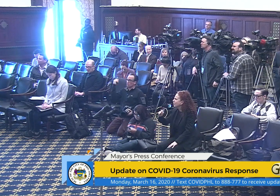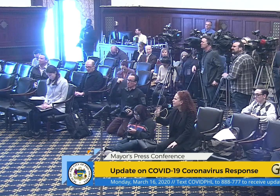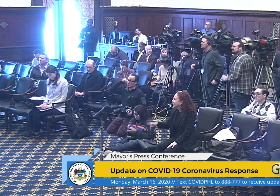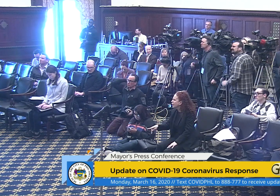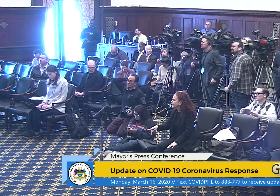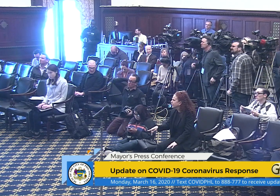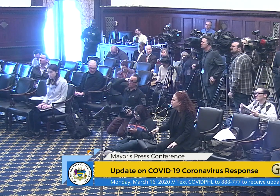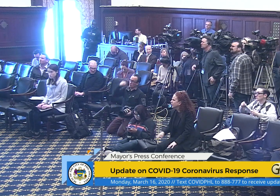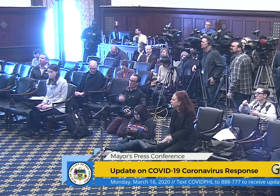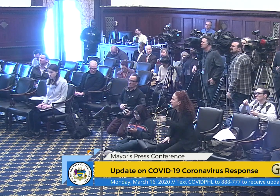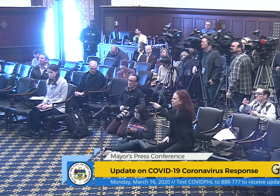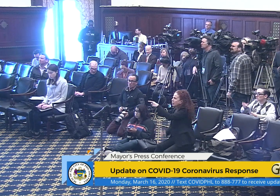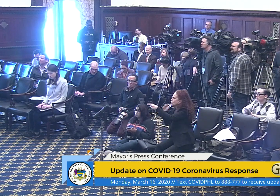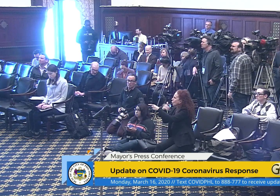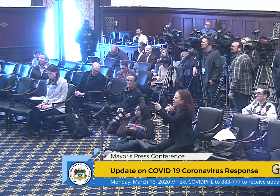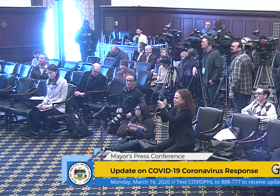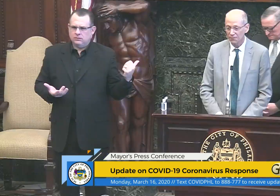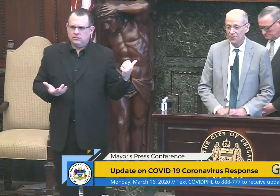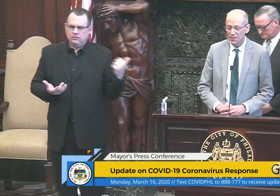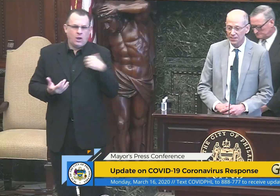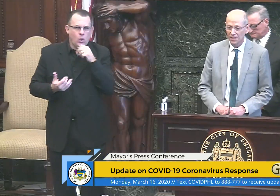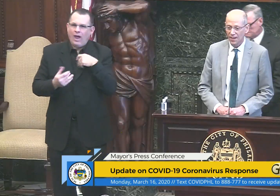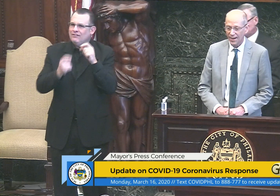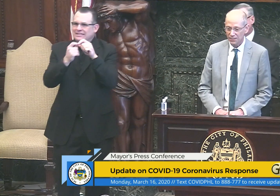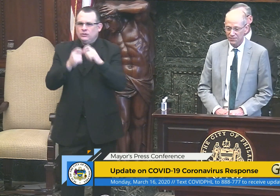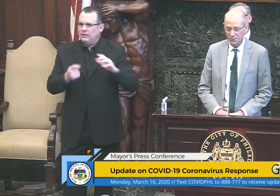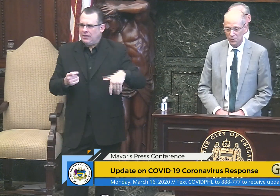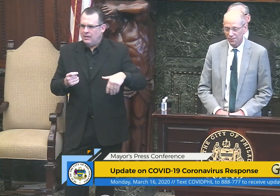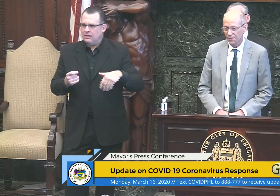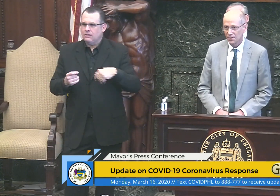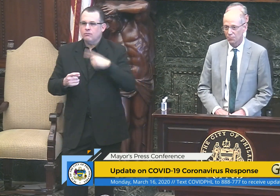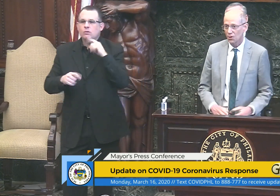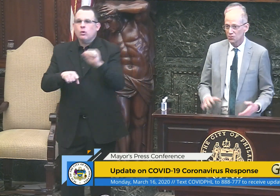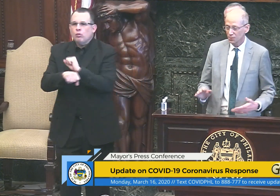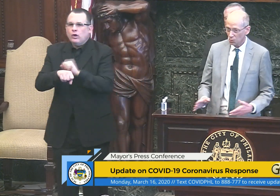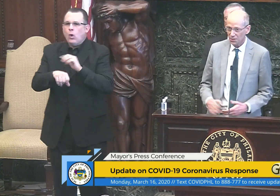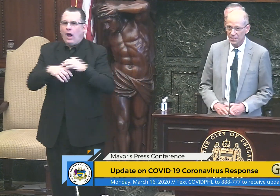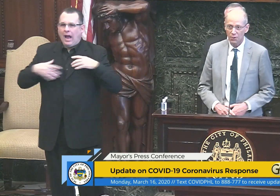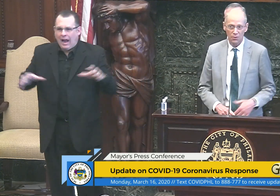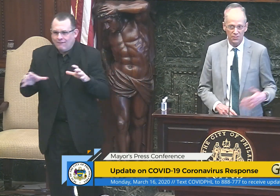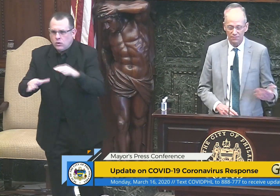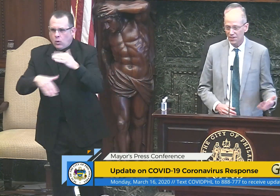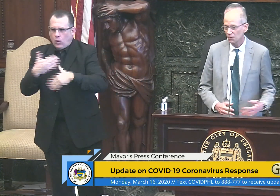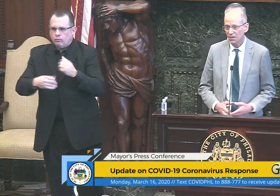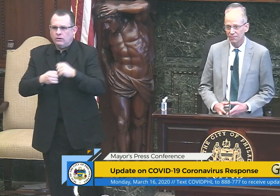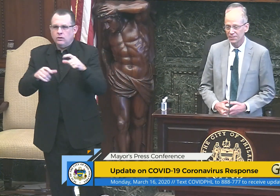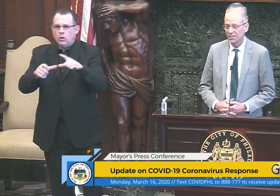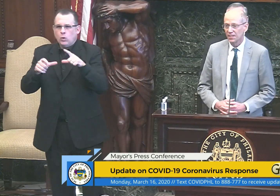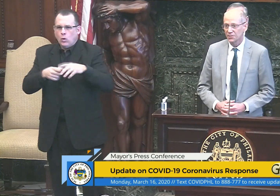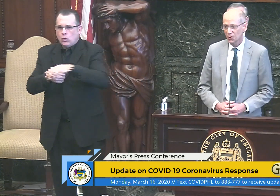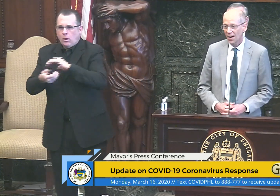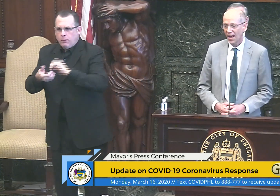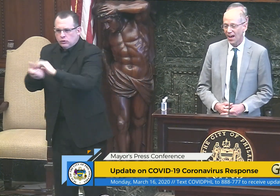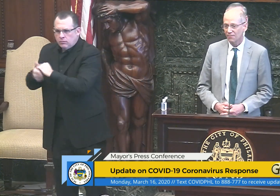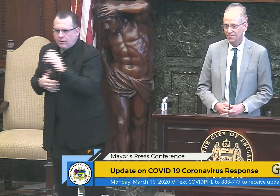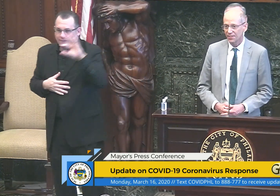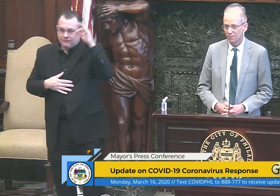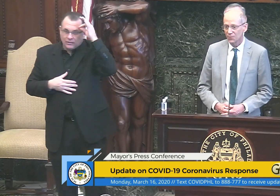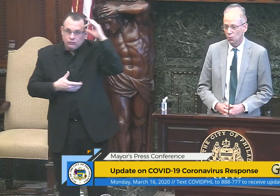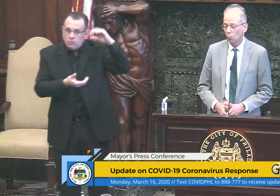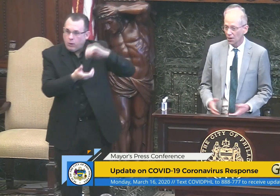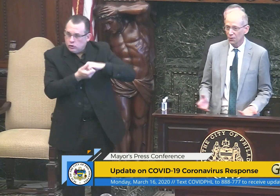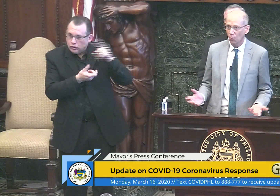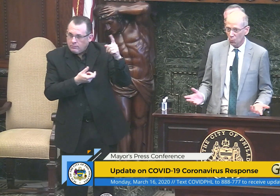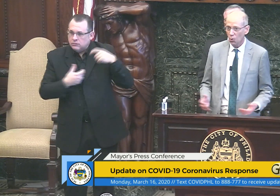I don't have any details to say other than that we are working very actively with partners locally, partners at the federal government, to try to